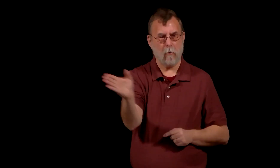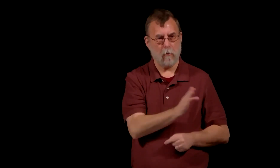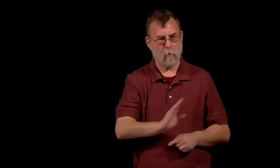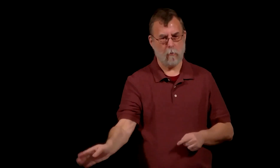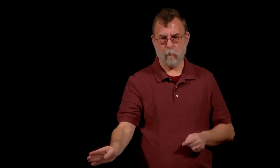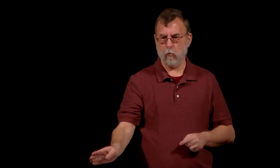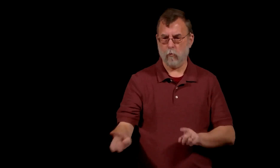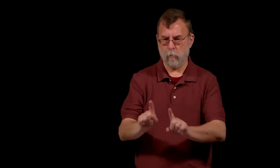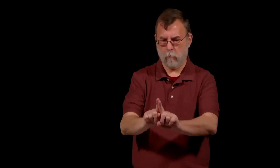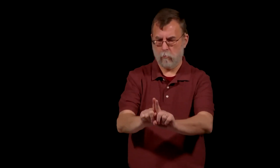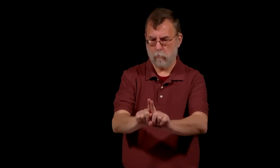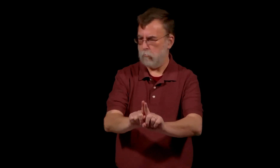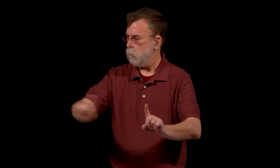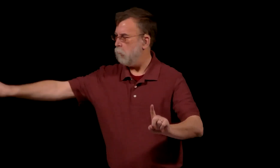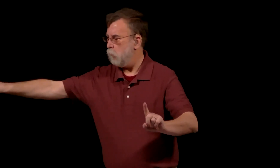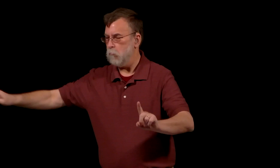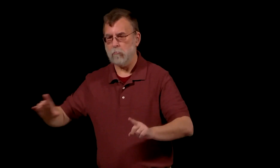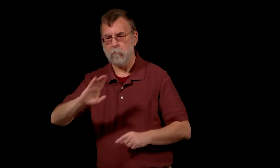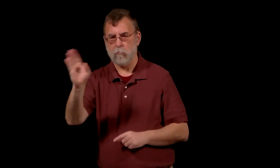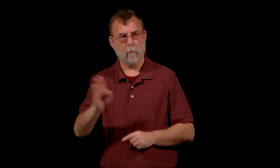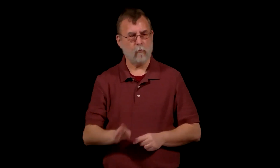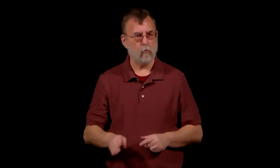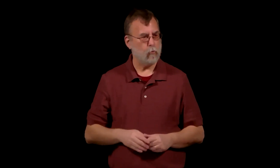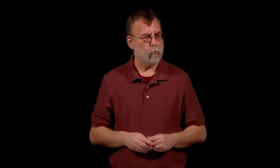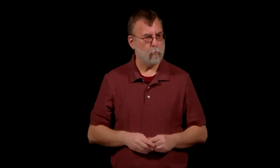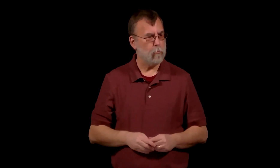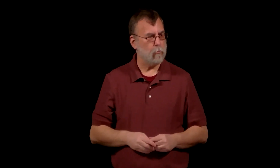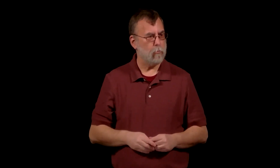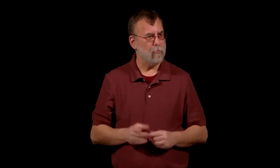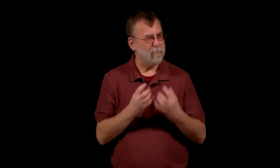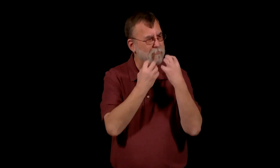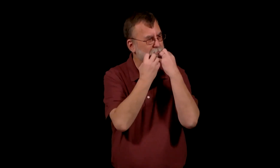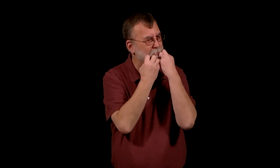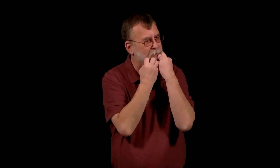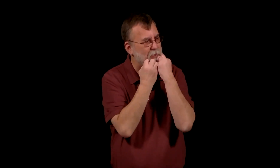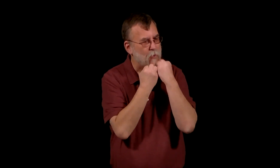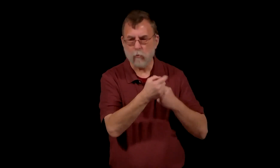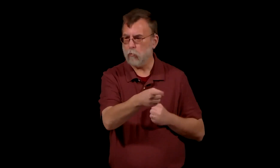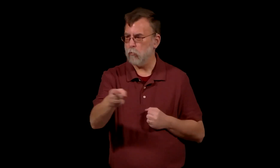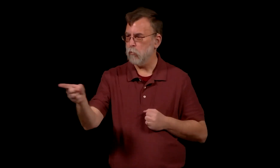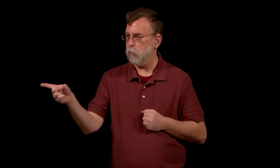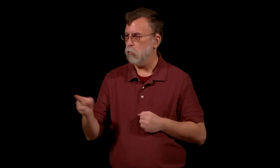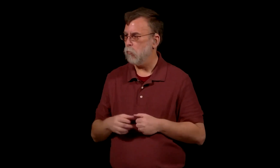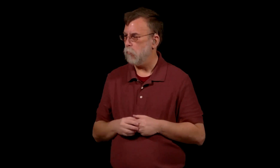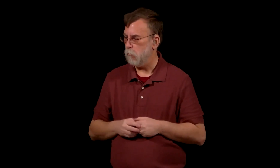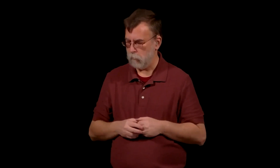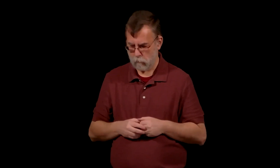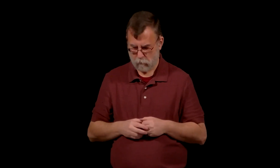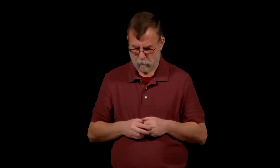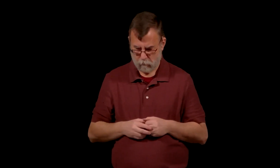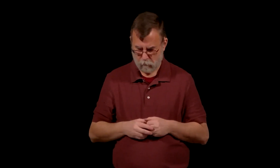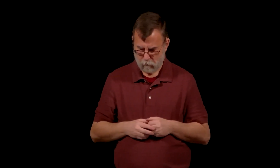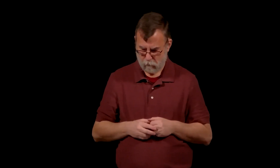together. And God will never leave us. He never is astray. He cherishes each of